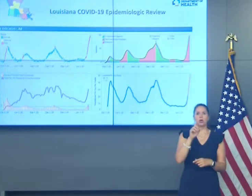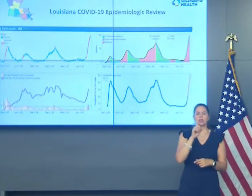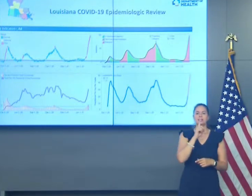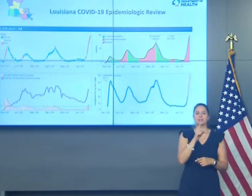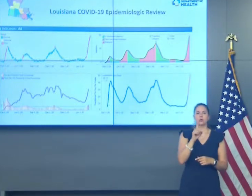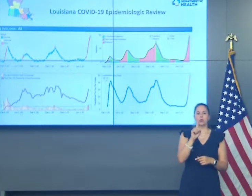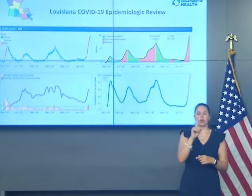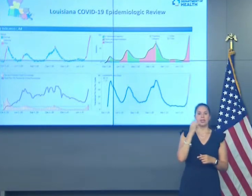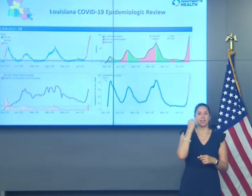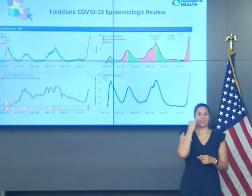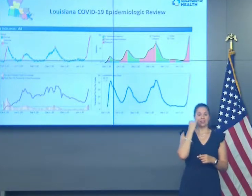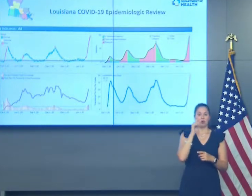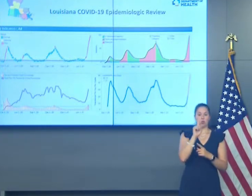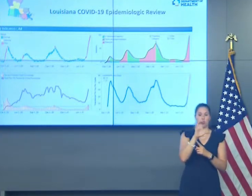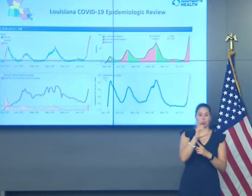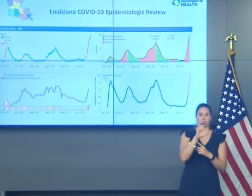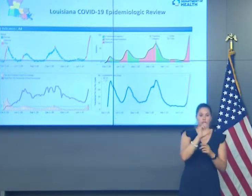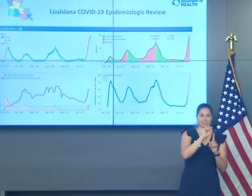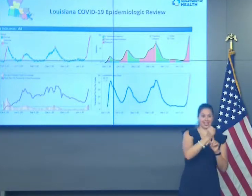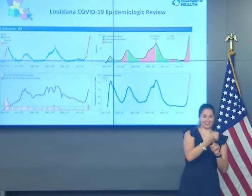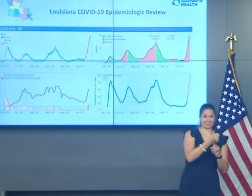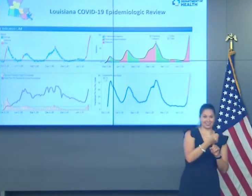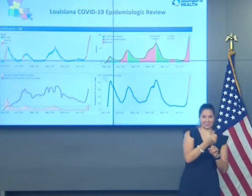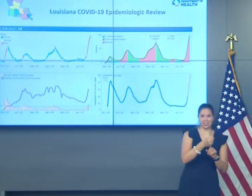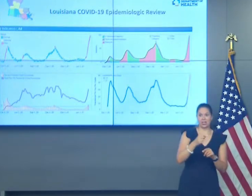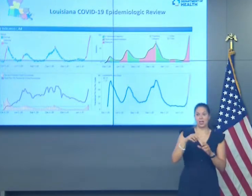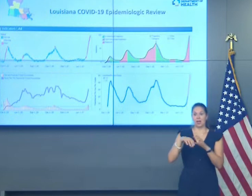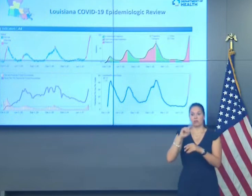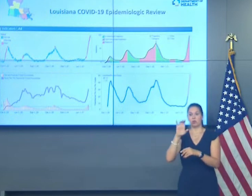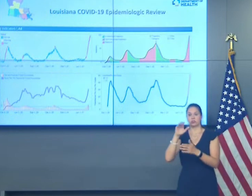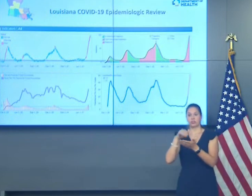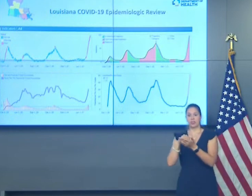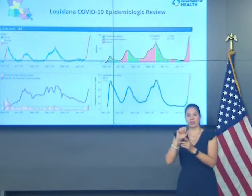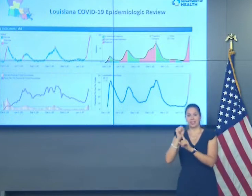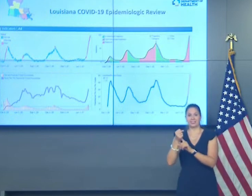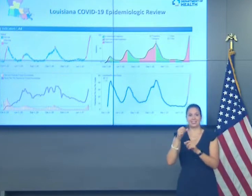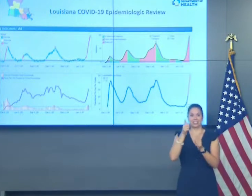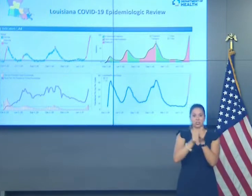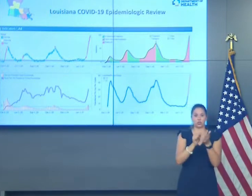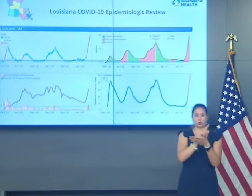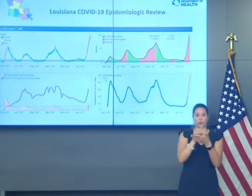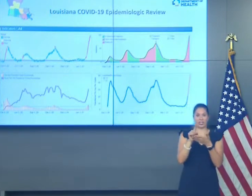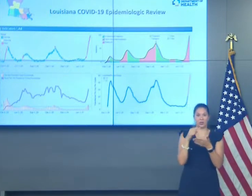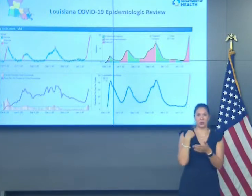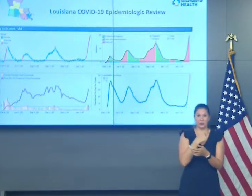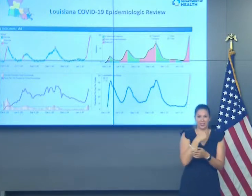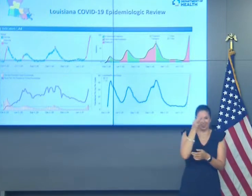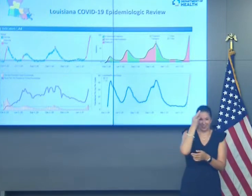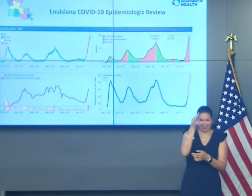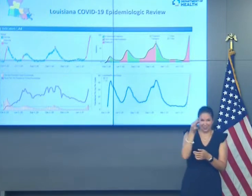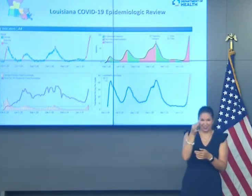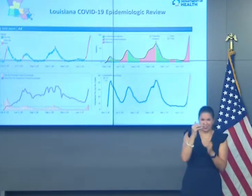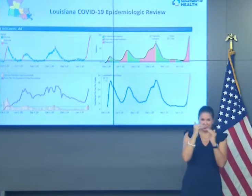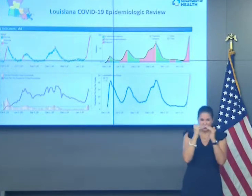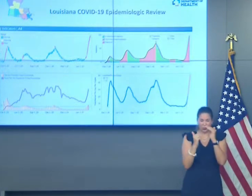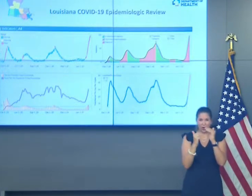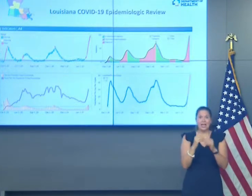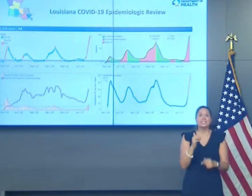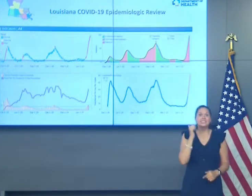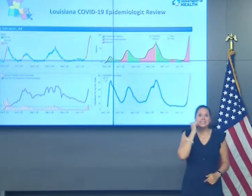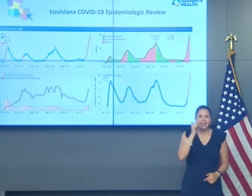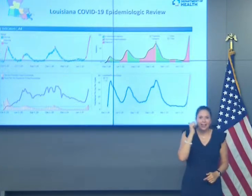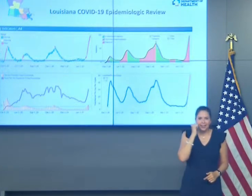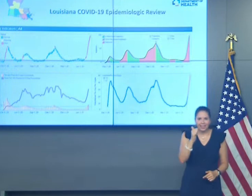100 cases per 100,000 residents per week. And we are just a tick short of that on a